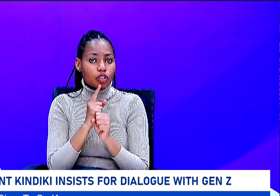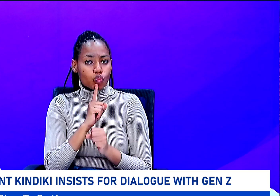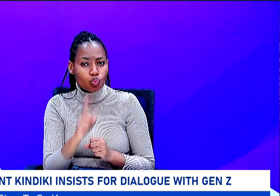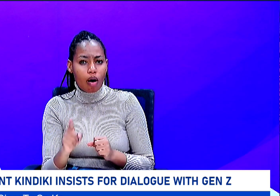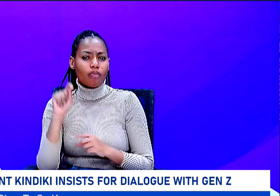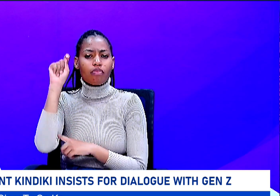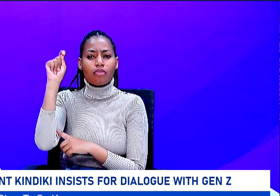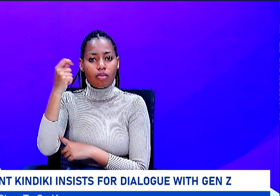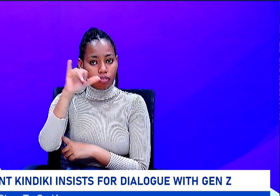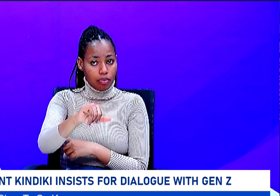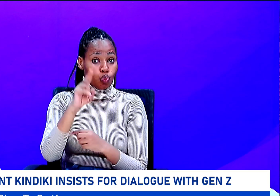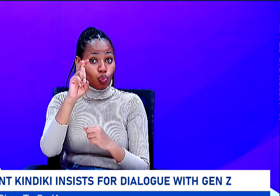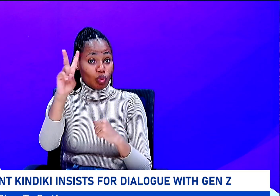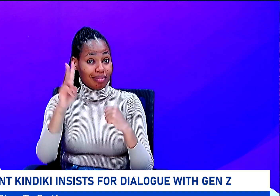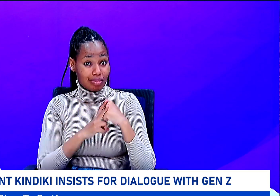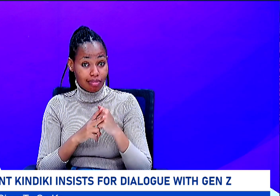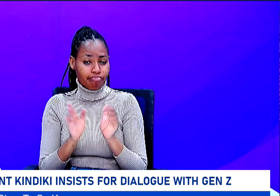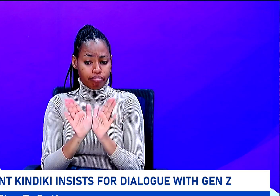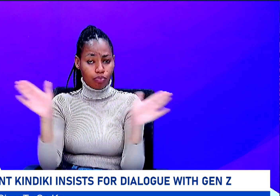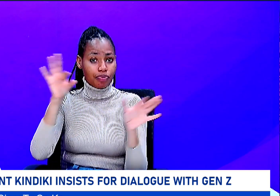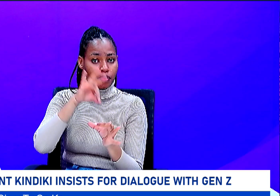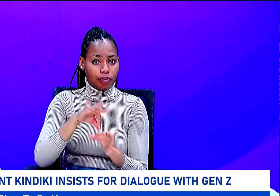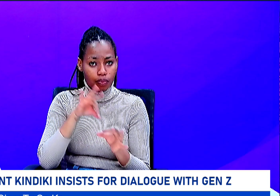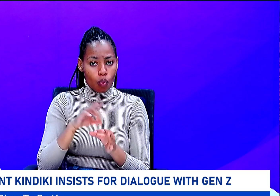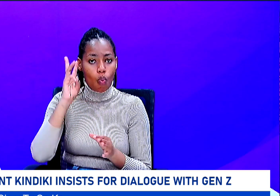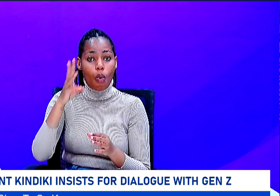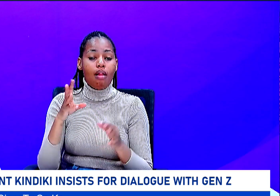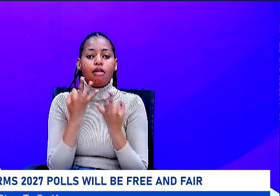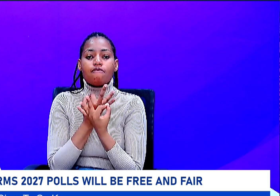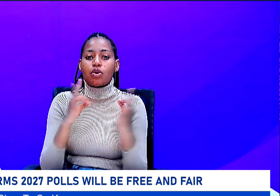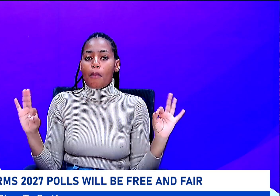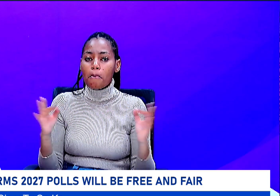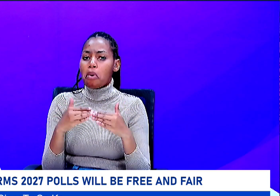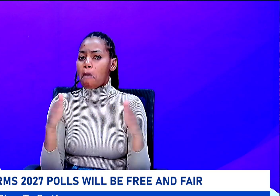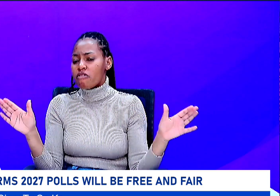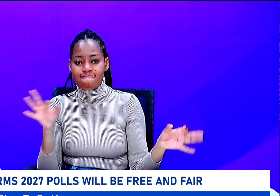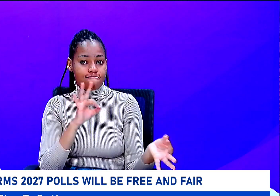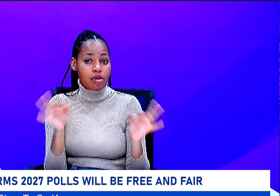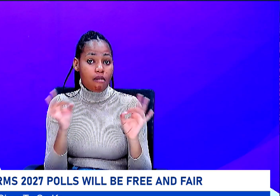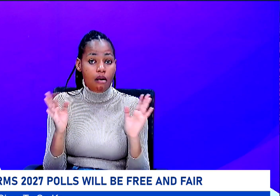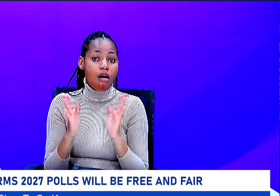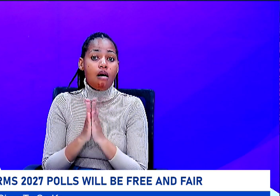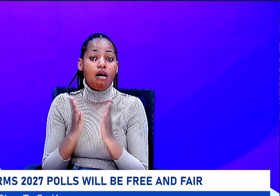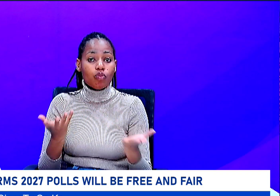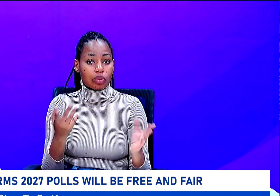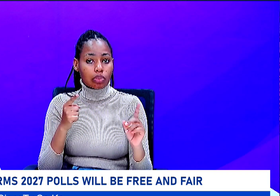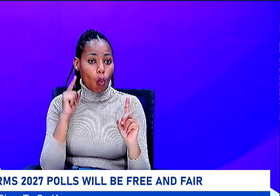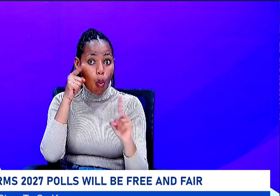assured Kenyans that the 2027 general elections will be free, open,